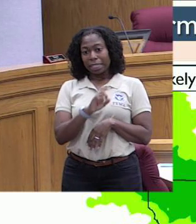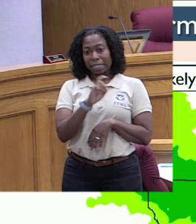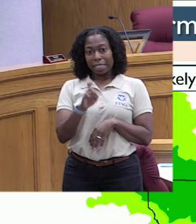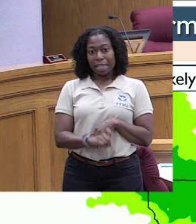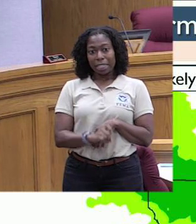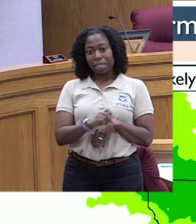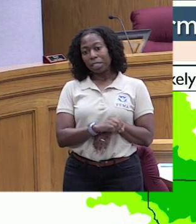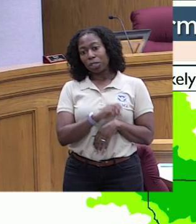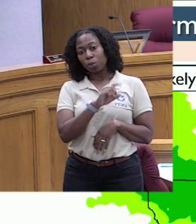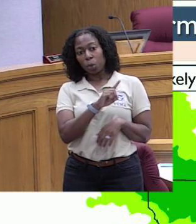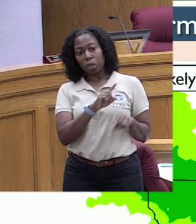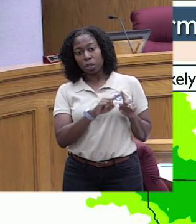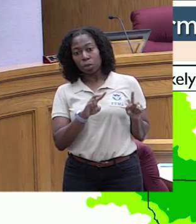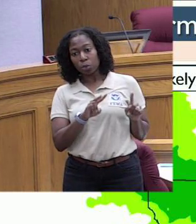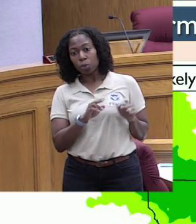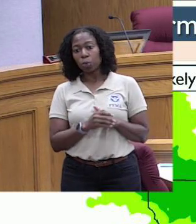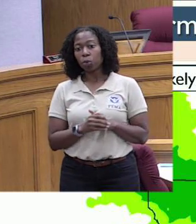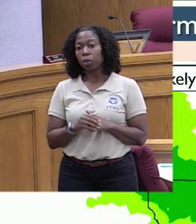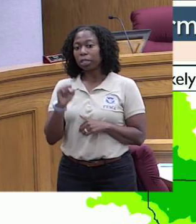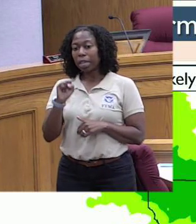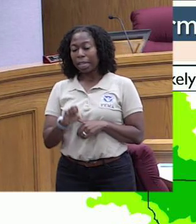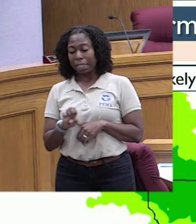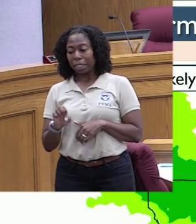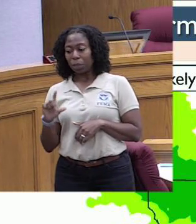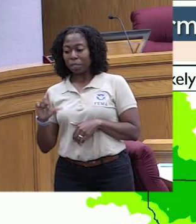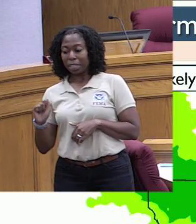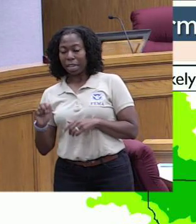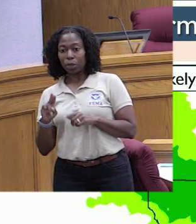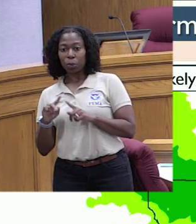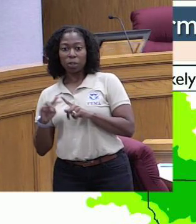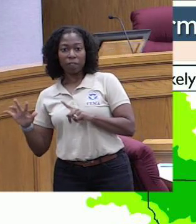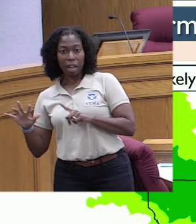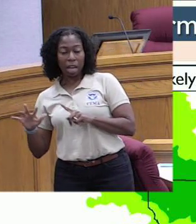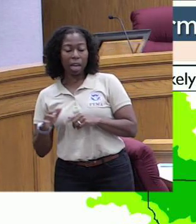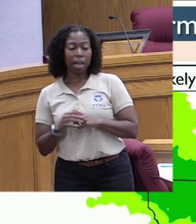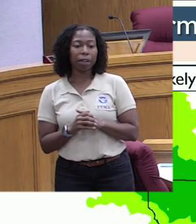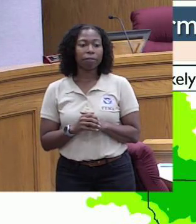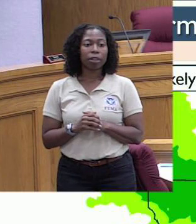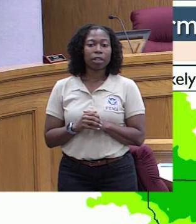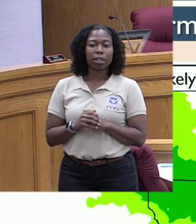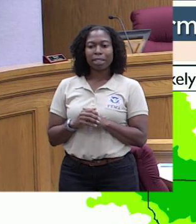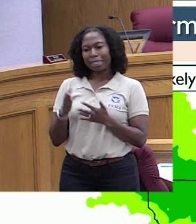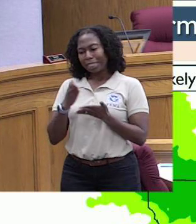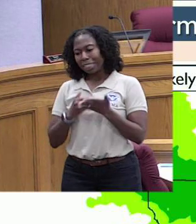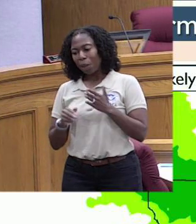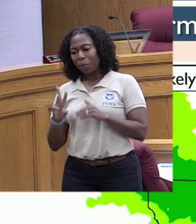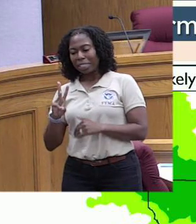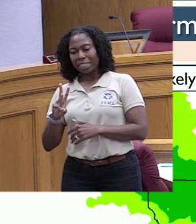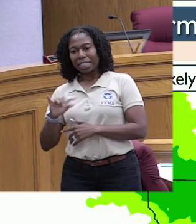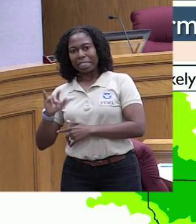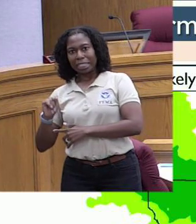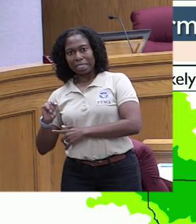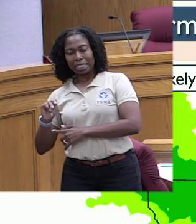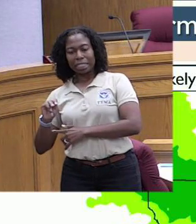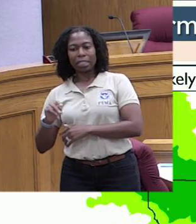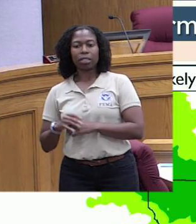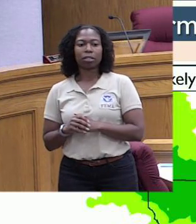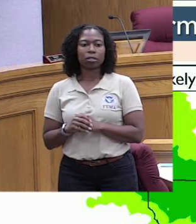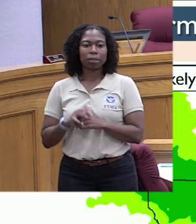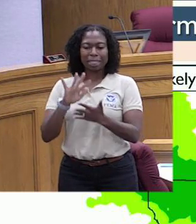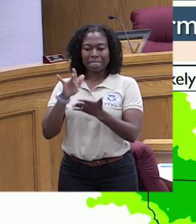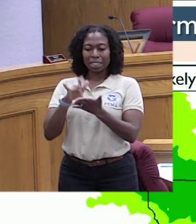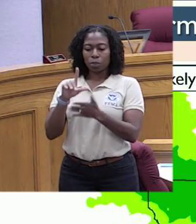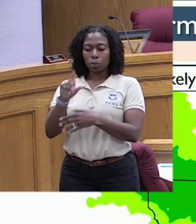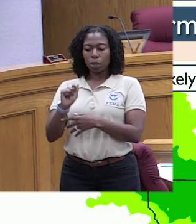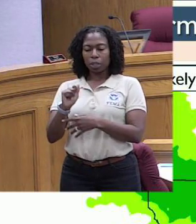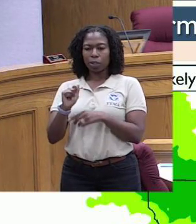southwest Louisiana, and a little bit higher maybe in south central Louisiana, 2 to 6 inches, while quite a bit less in central Louisiana. They have it